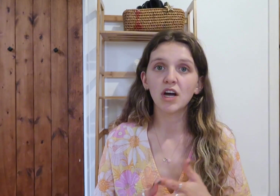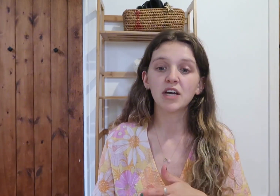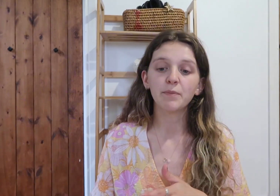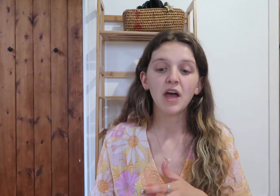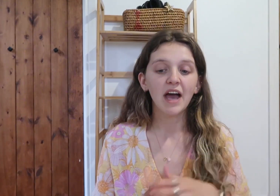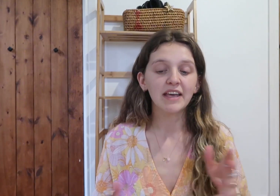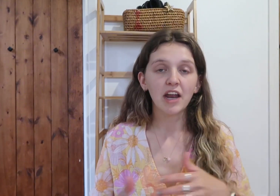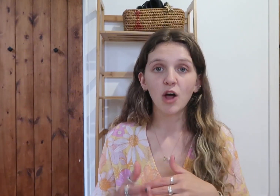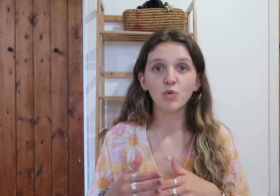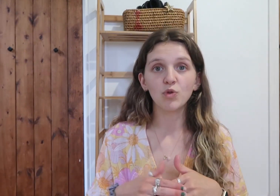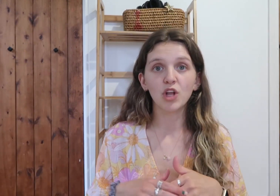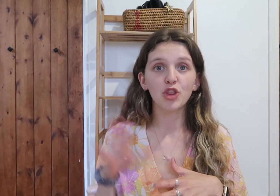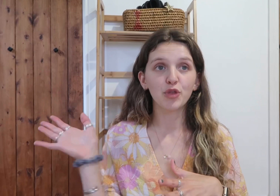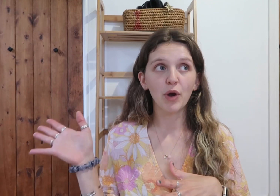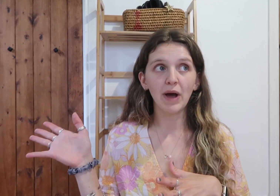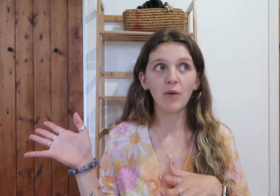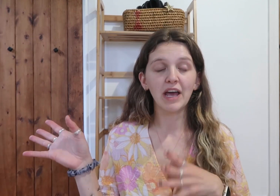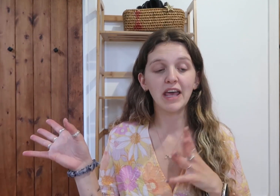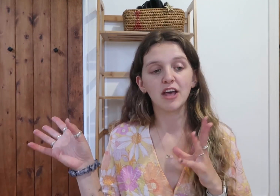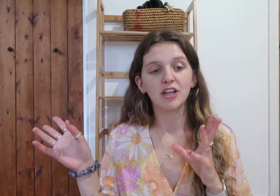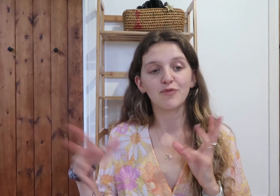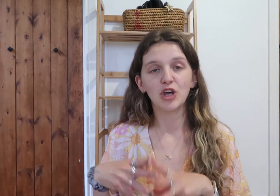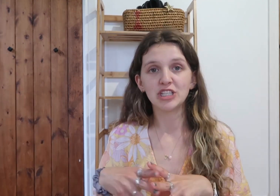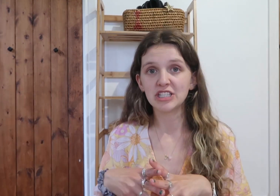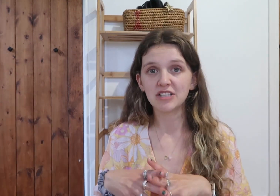time. Again, I will throw out a 30